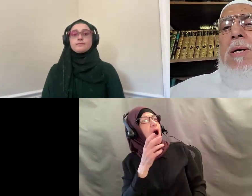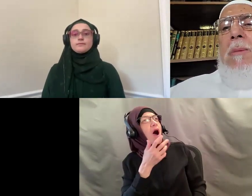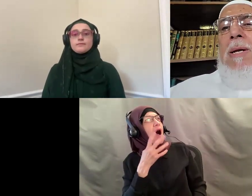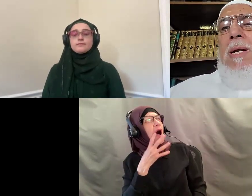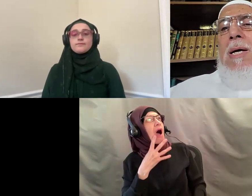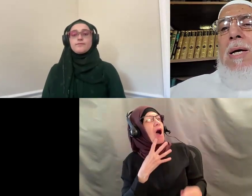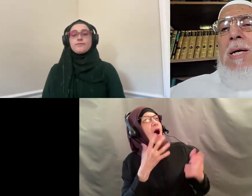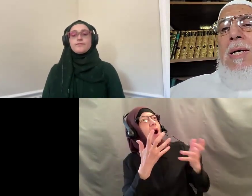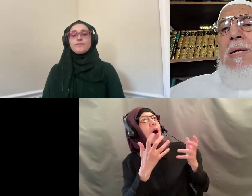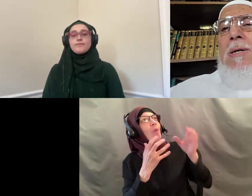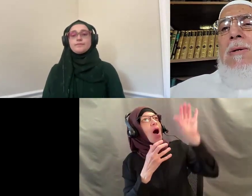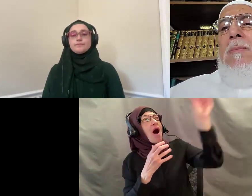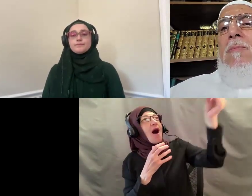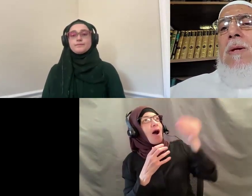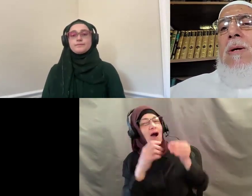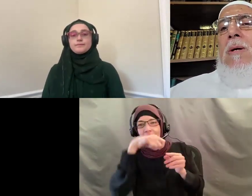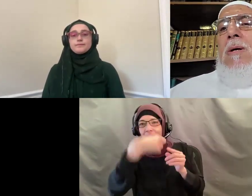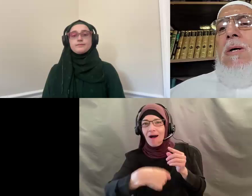to peel a banana and eat it.